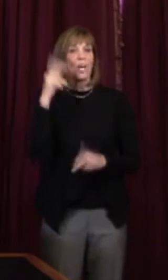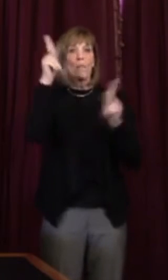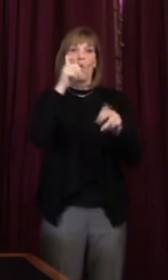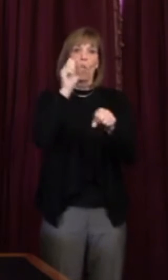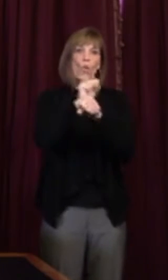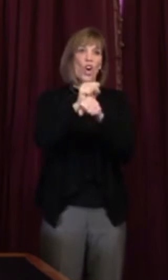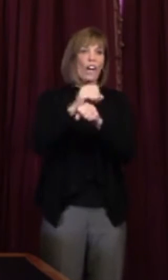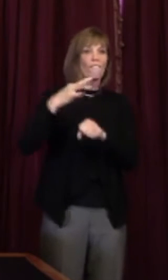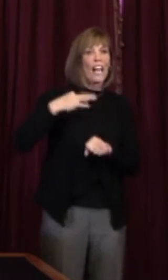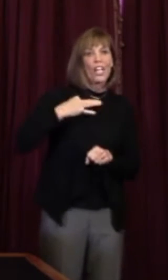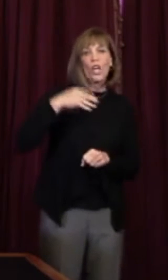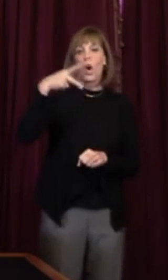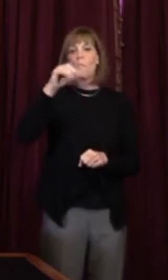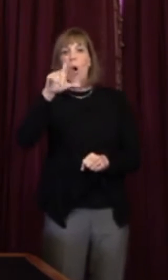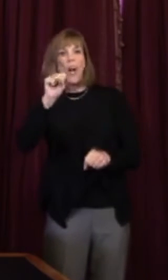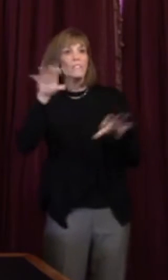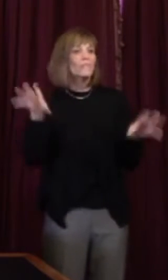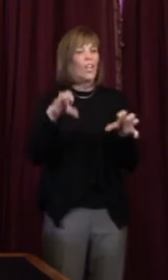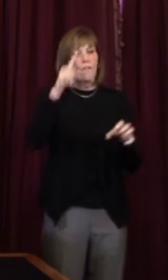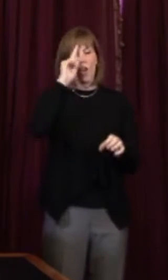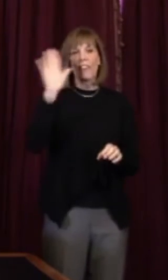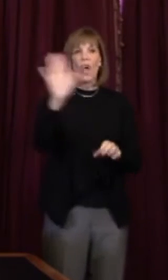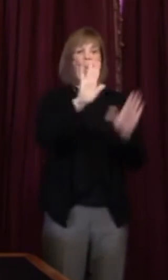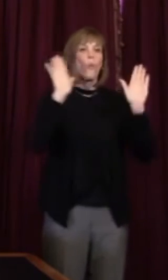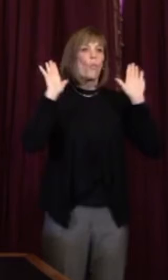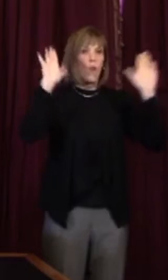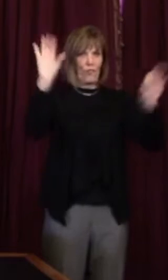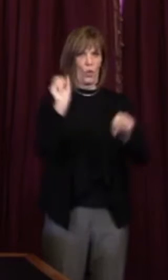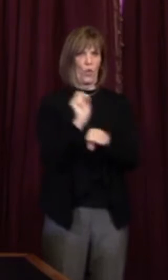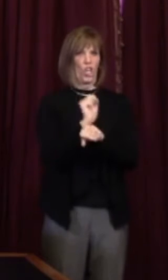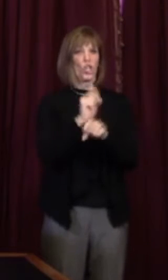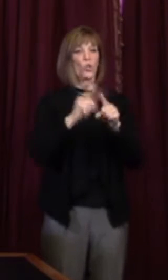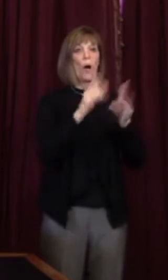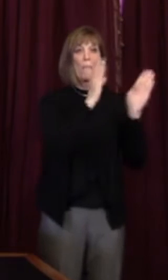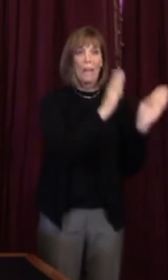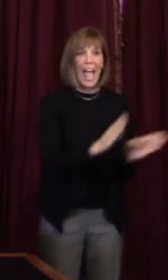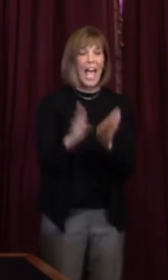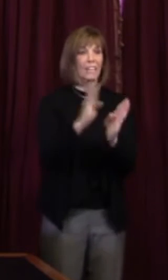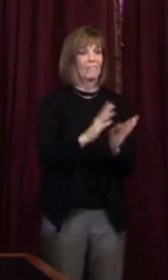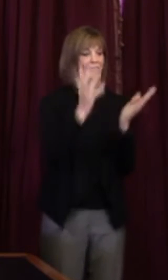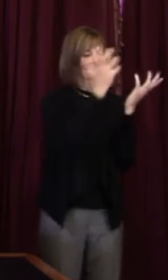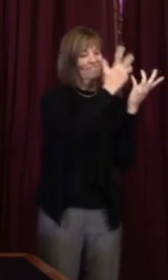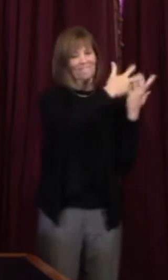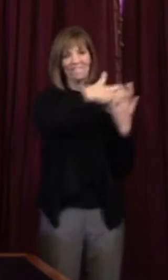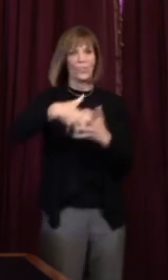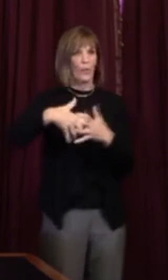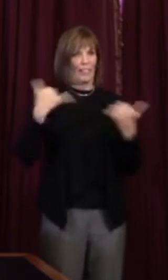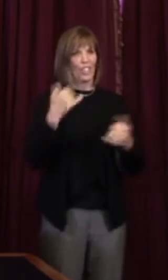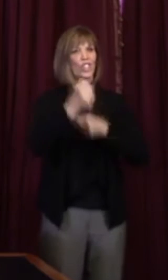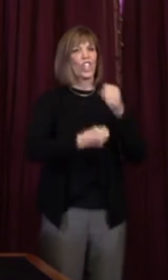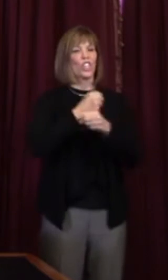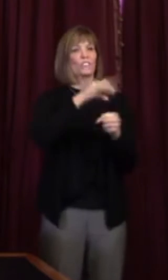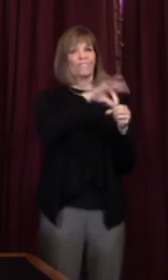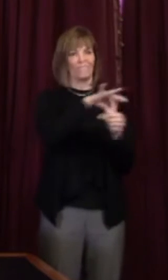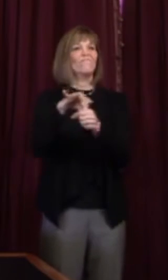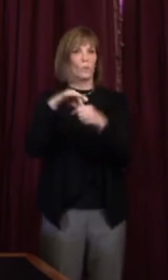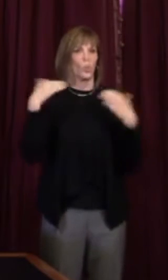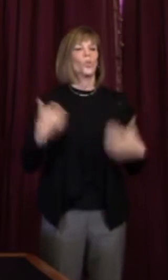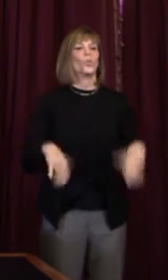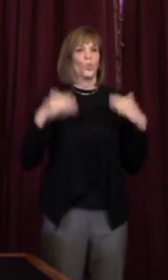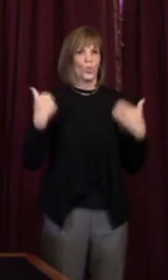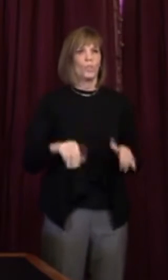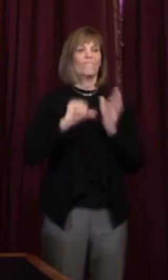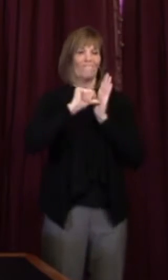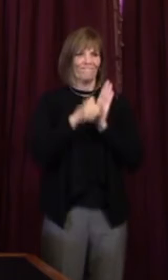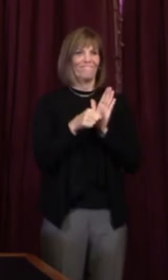and volunteers, for their outstanding work in planning and executing this year's election. This